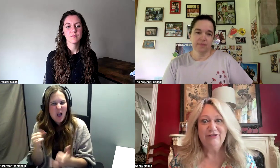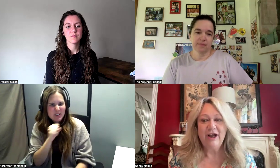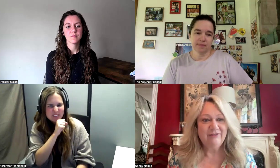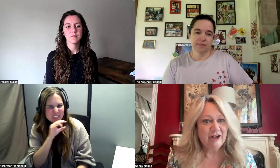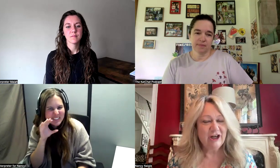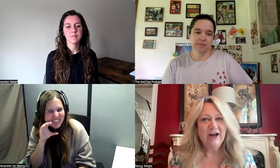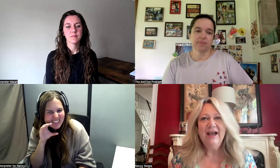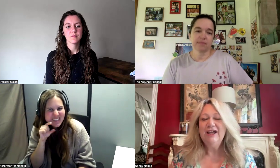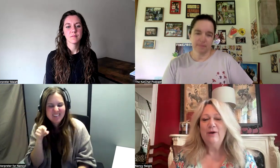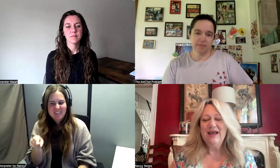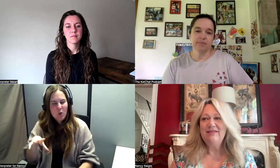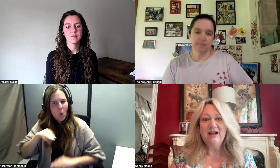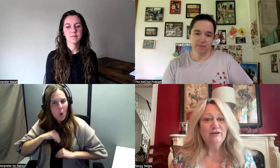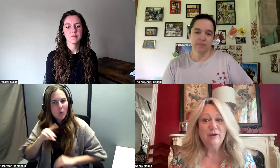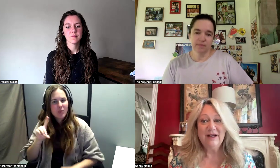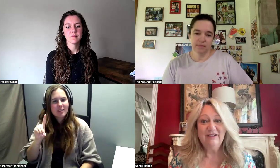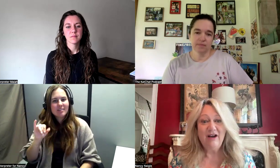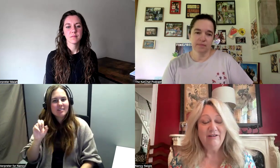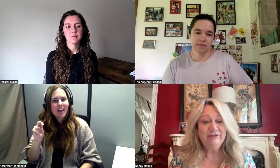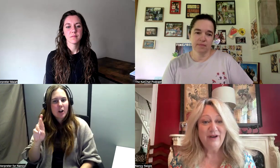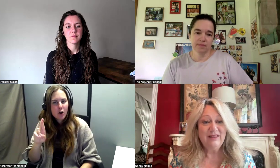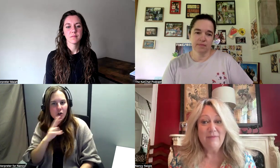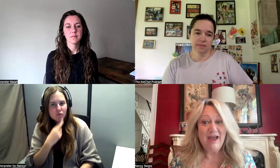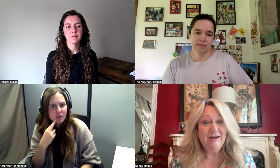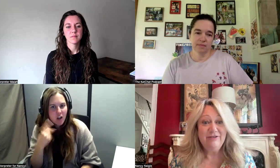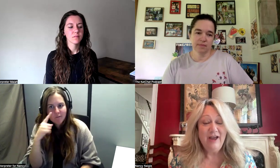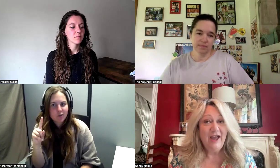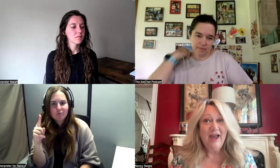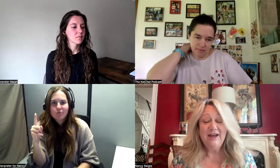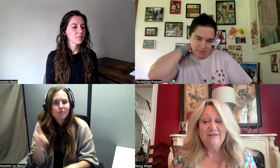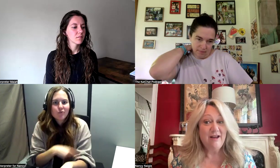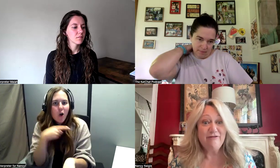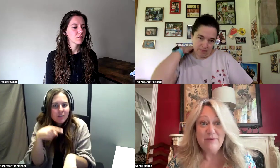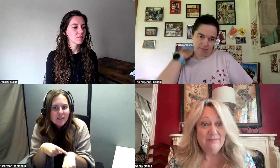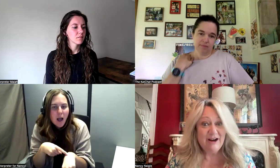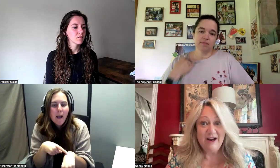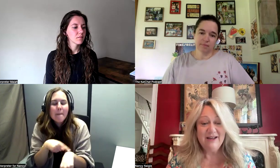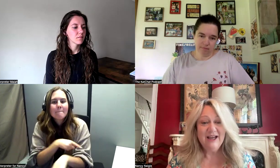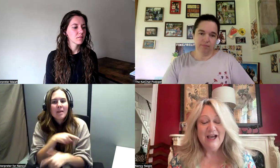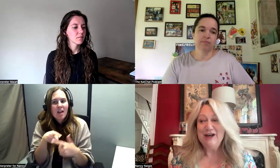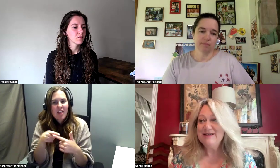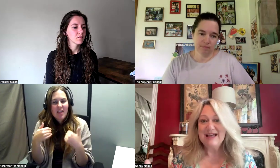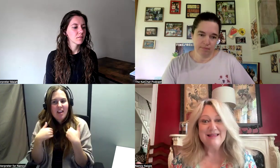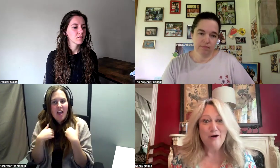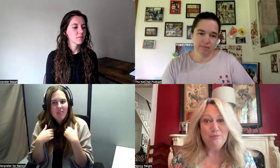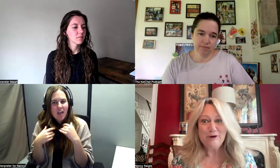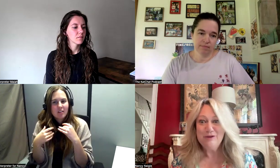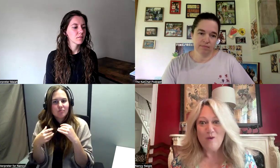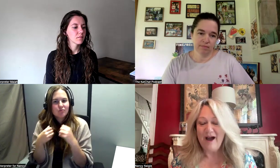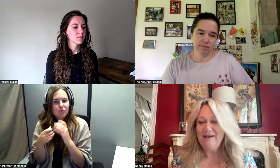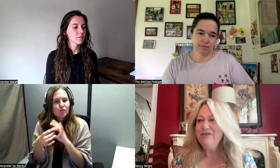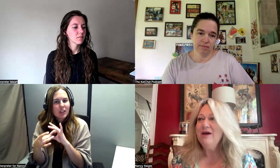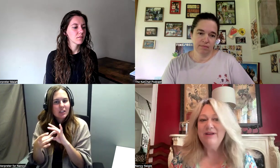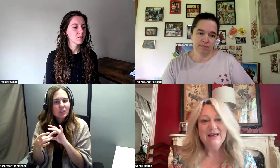diner forever. He had that unrequited love with Maeve and he'd never been married. He's got that old bird,